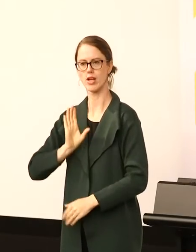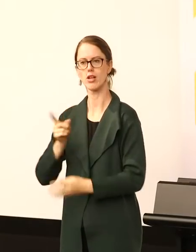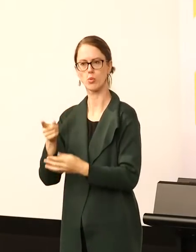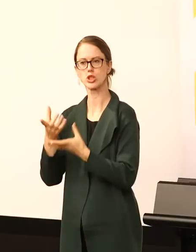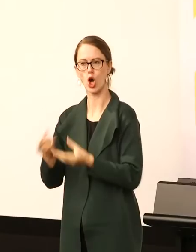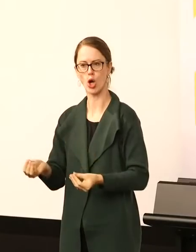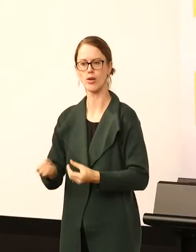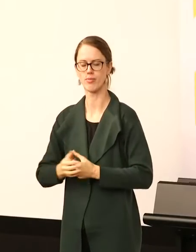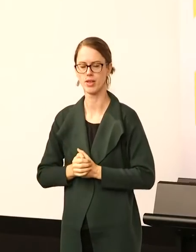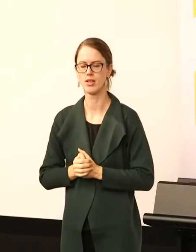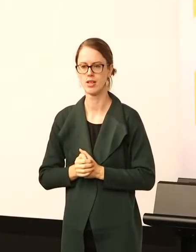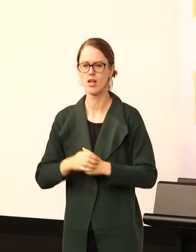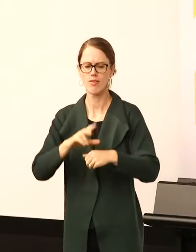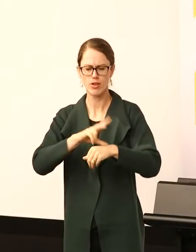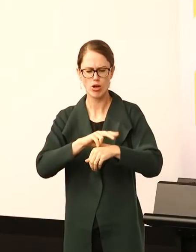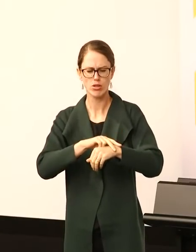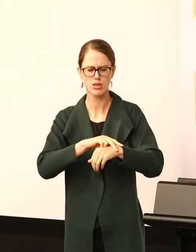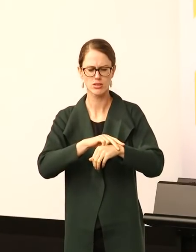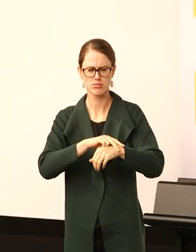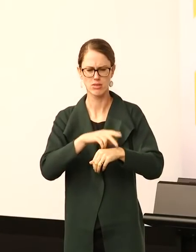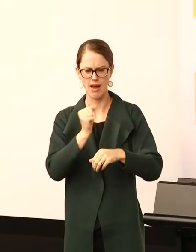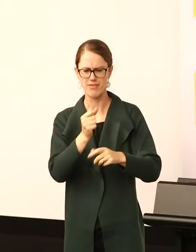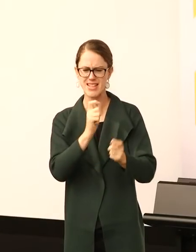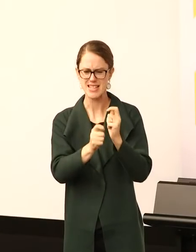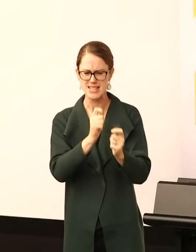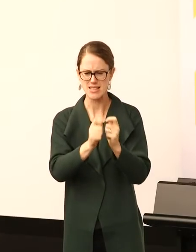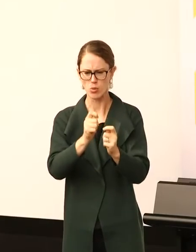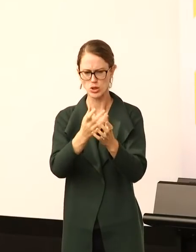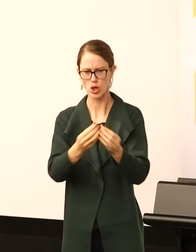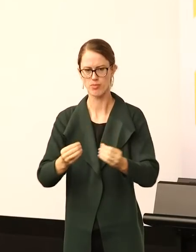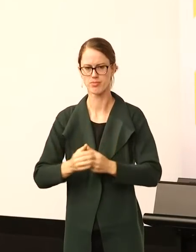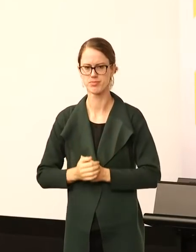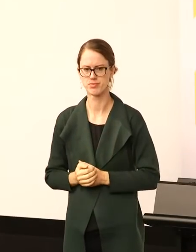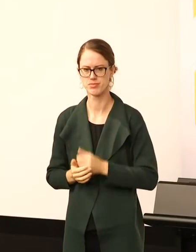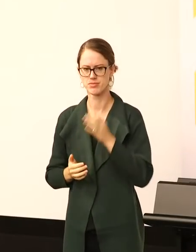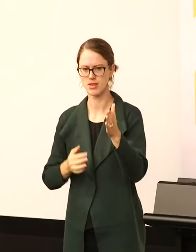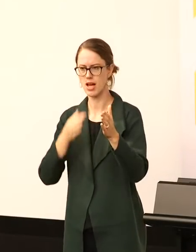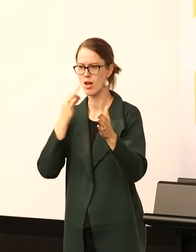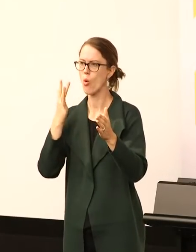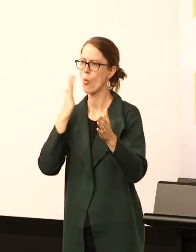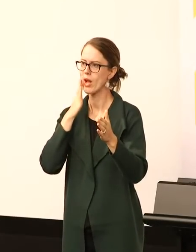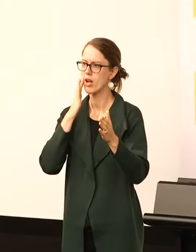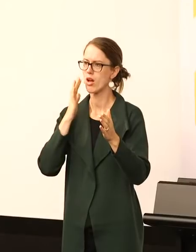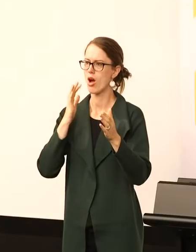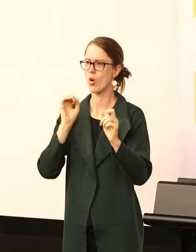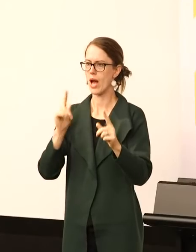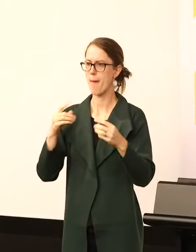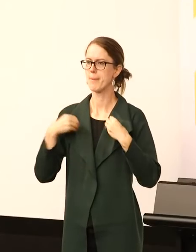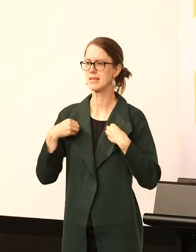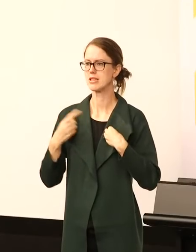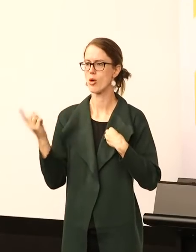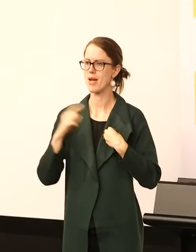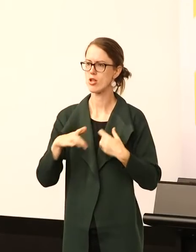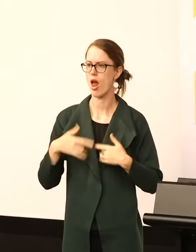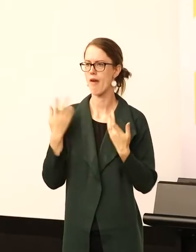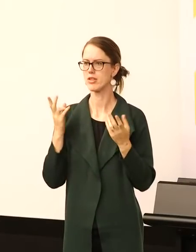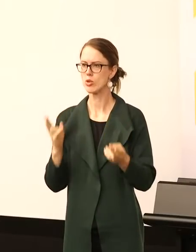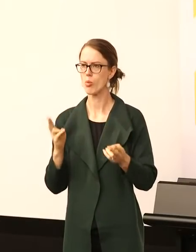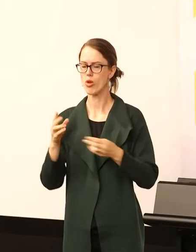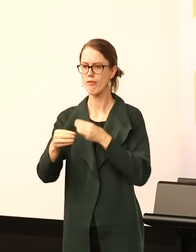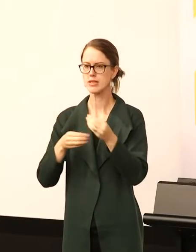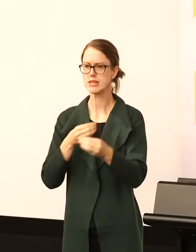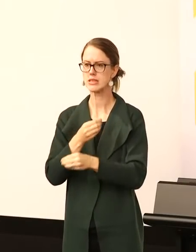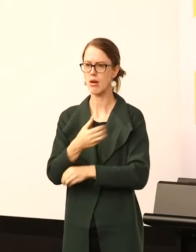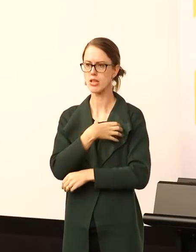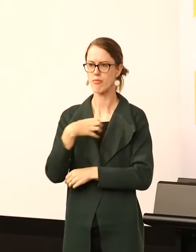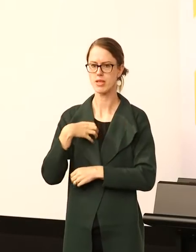as their clinical judgment. Of course, there were the negative tests as well. When is it going to be okay for businesses to get back to life as usual in the office? I mean, some government